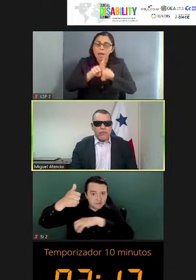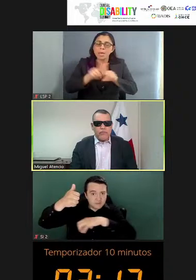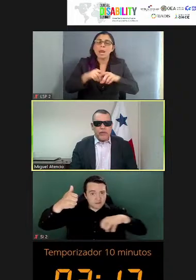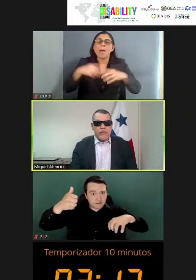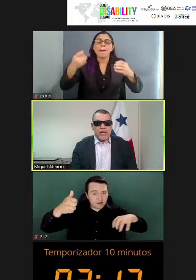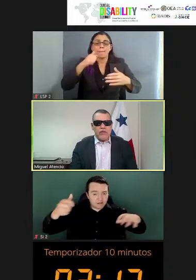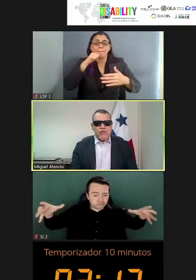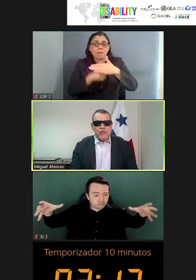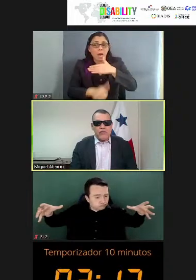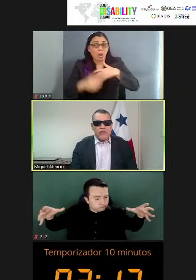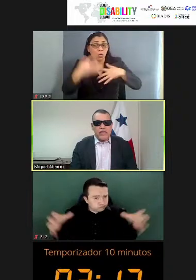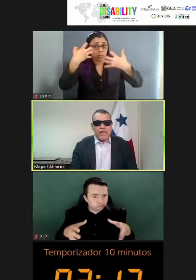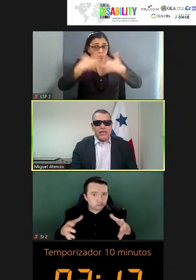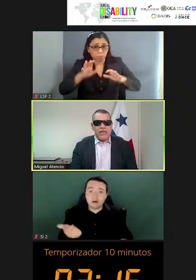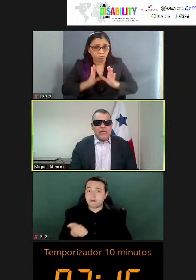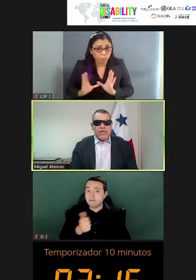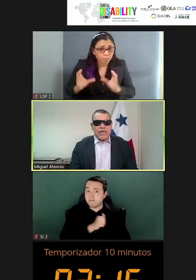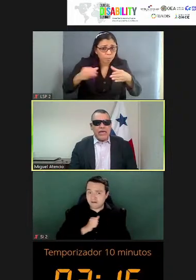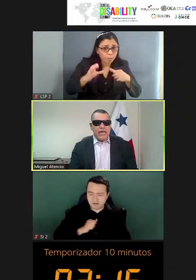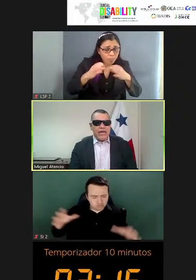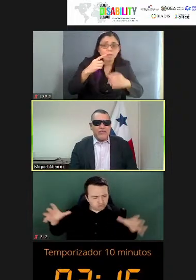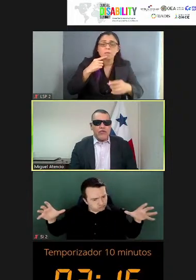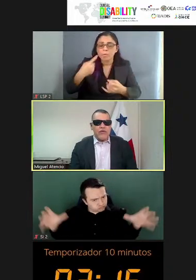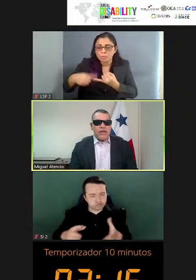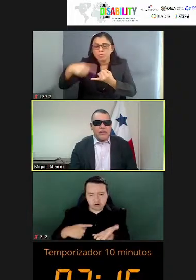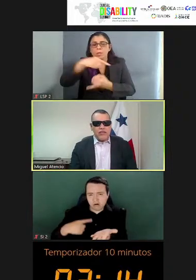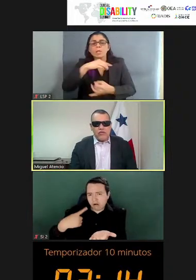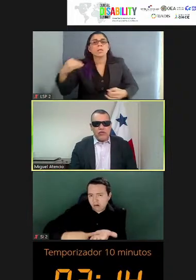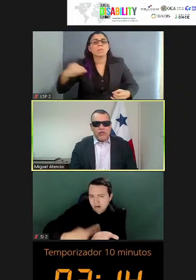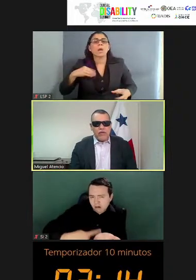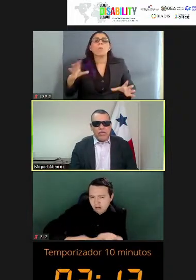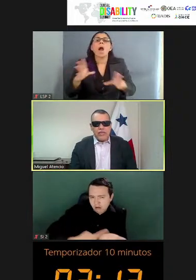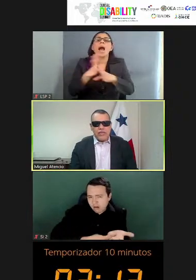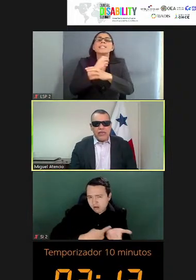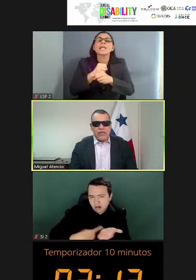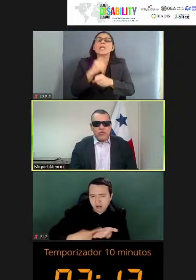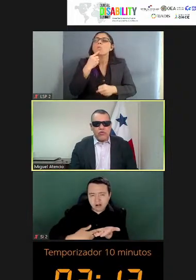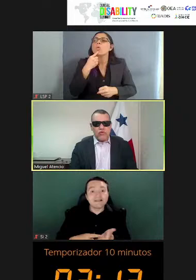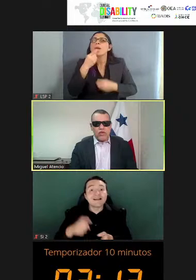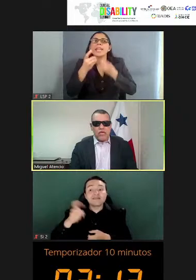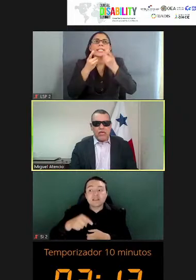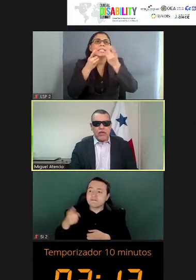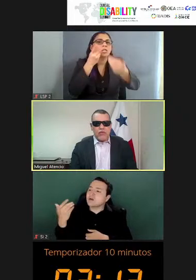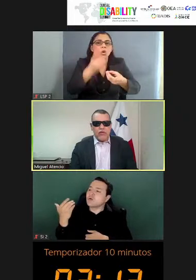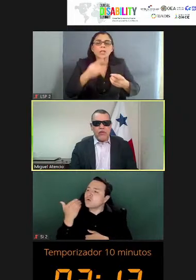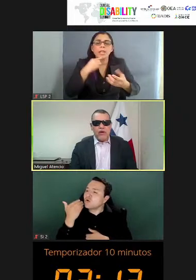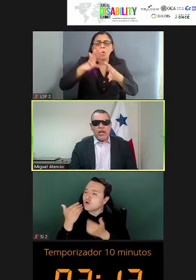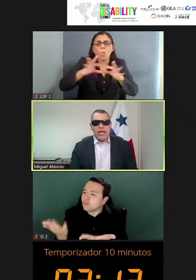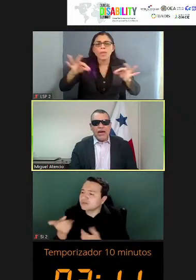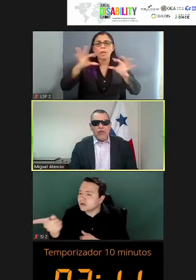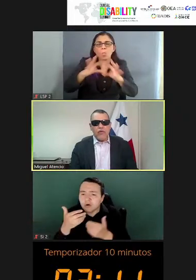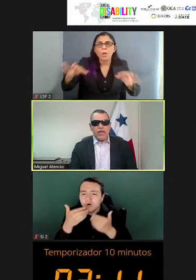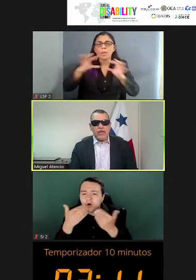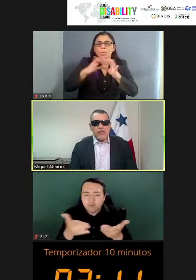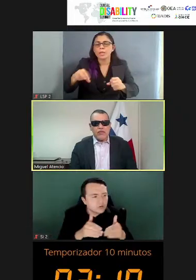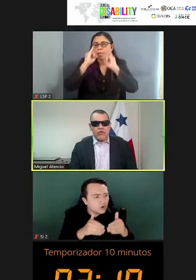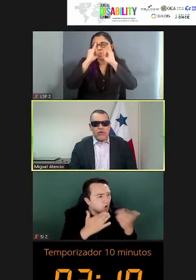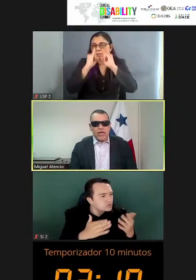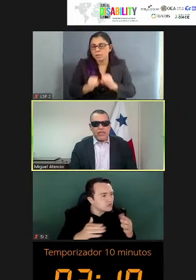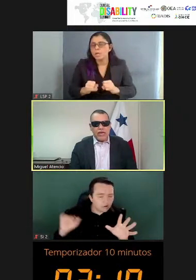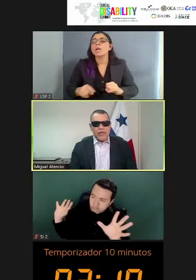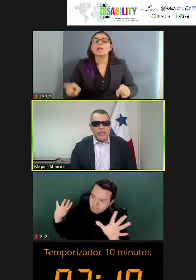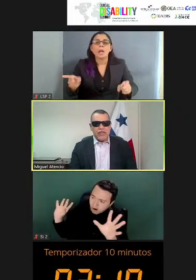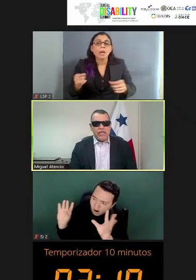private sector institutions and first they have to become accountable of these